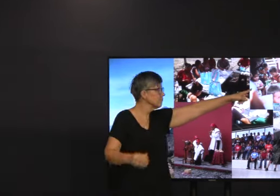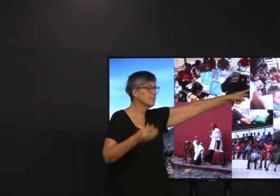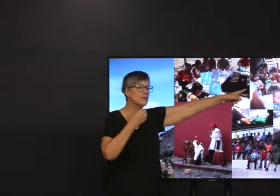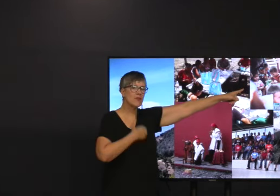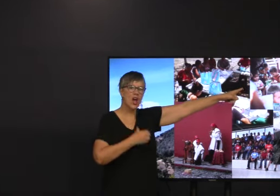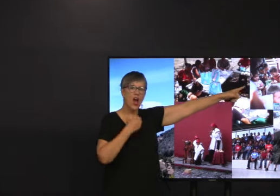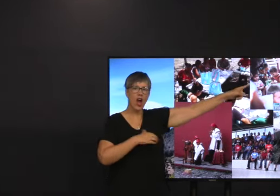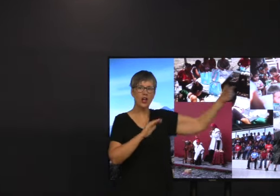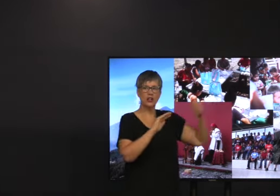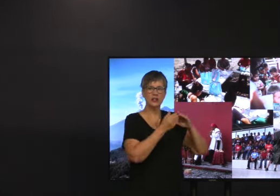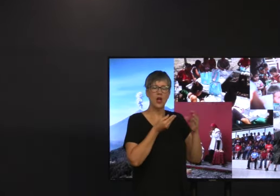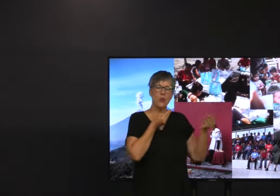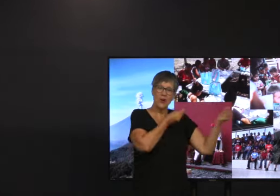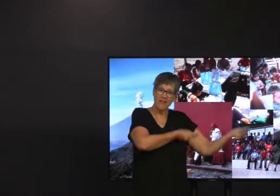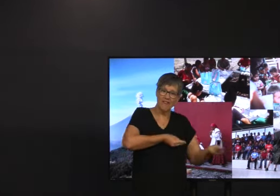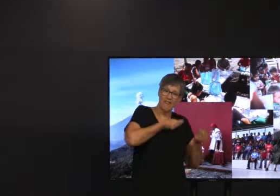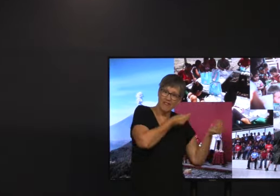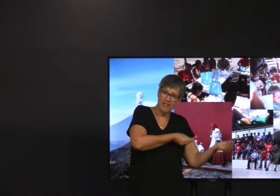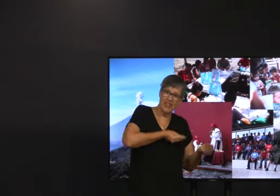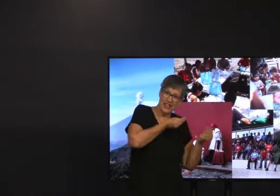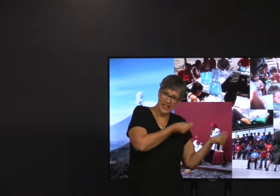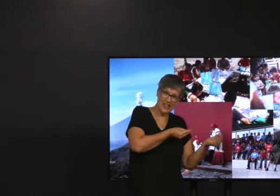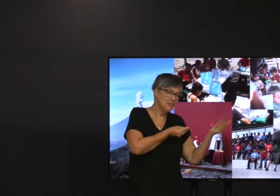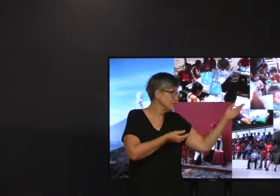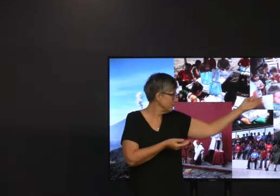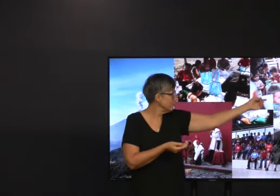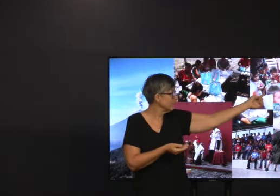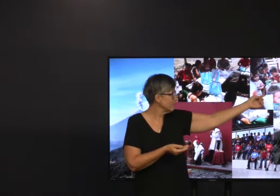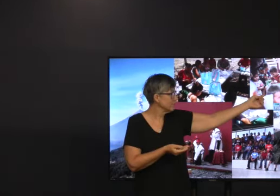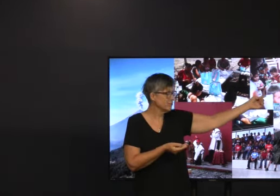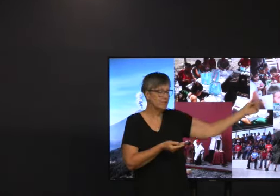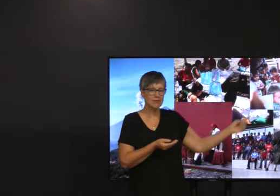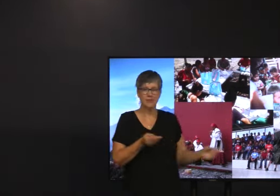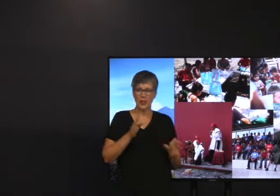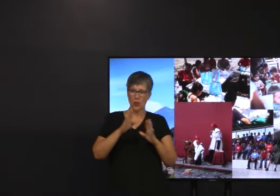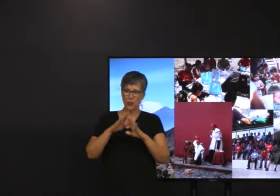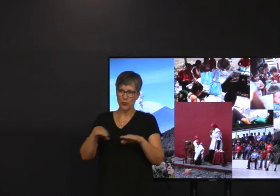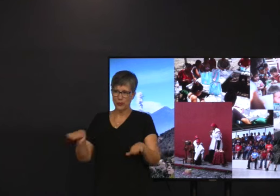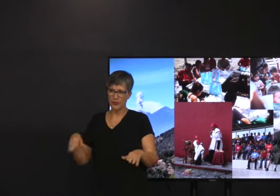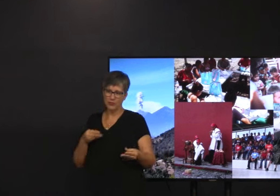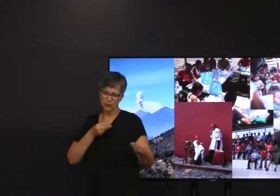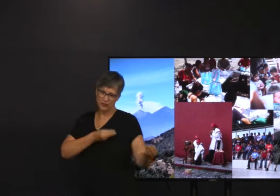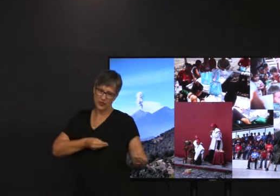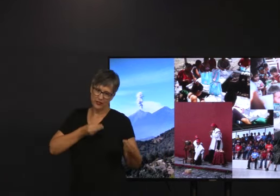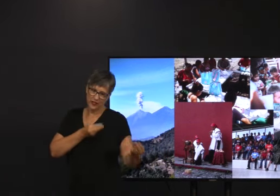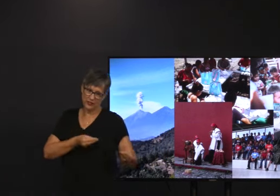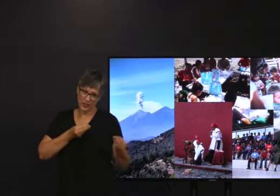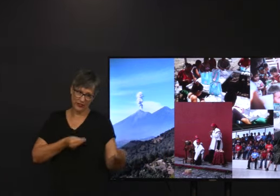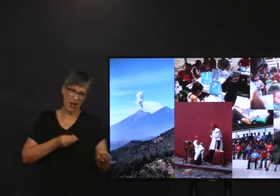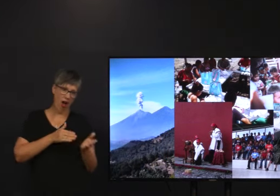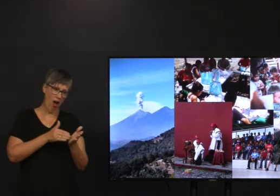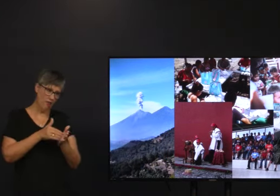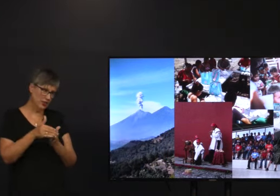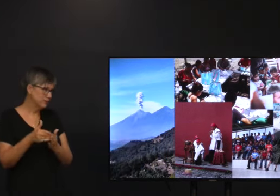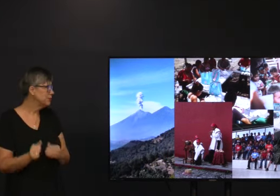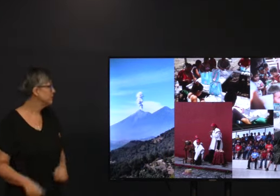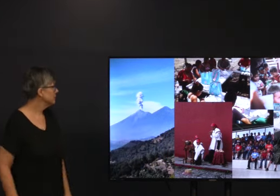famine center where we provide food to children. We feed children